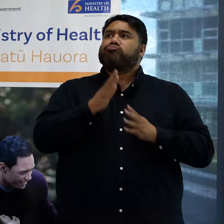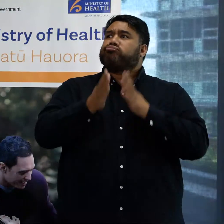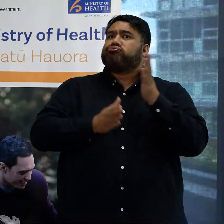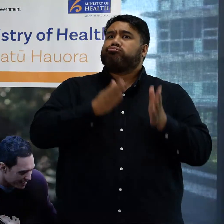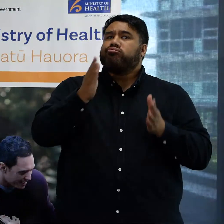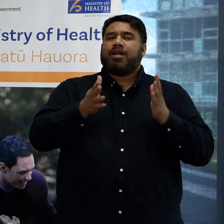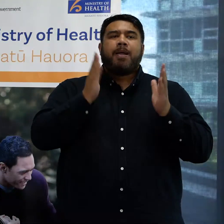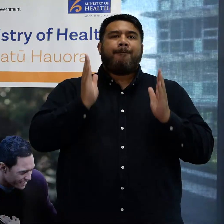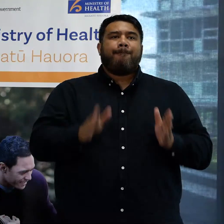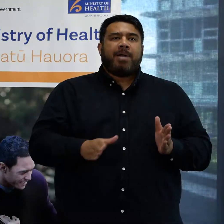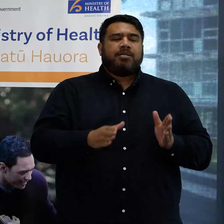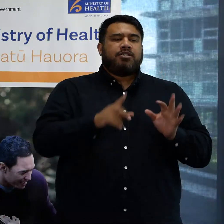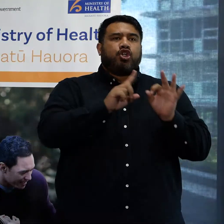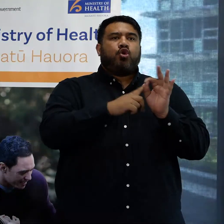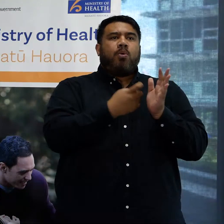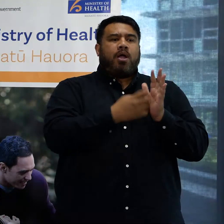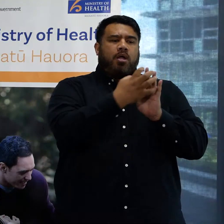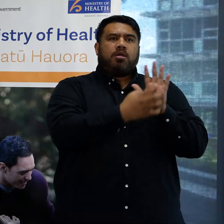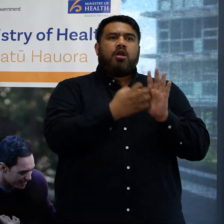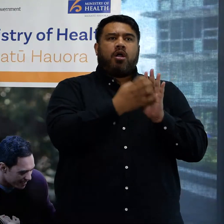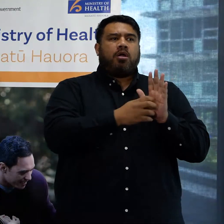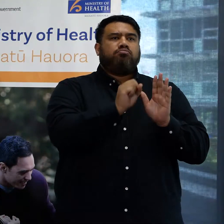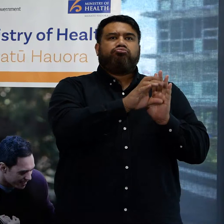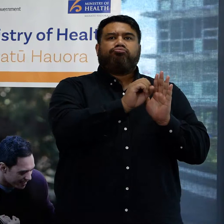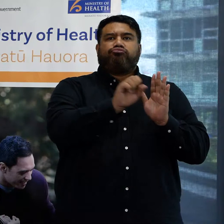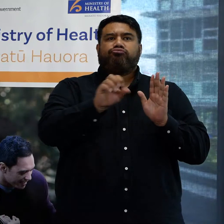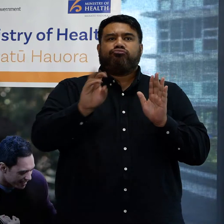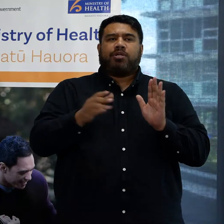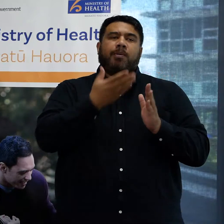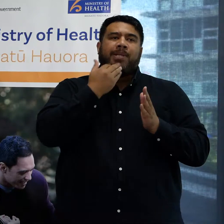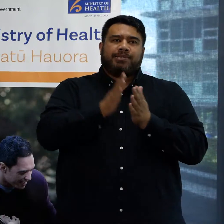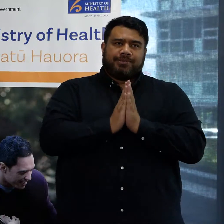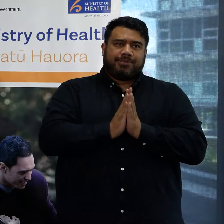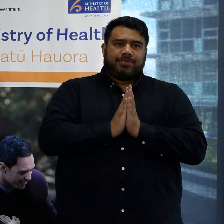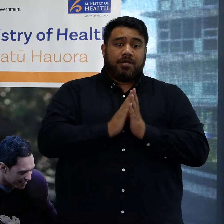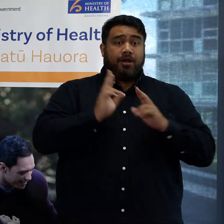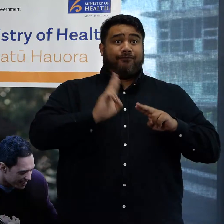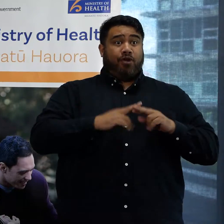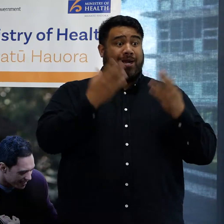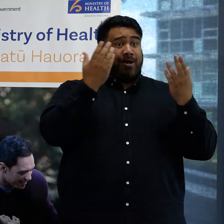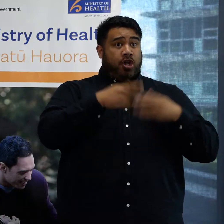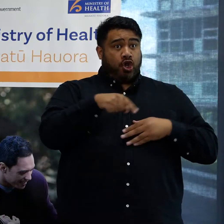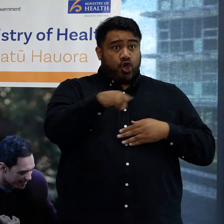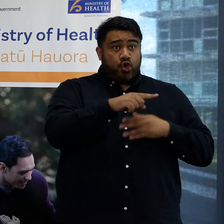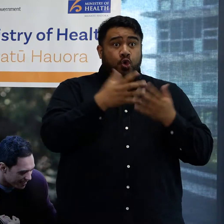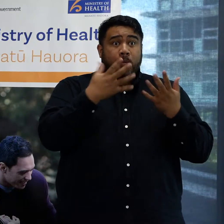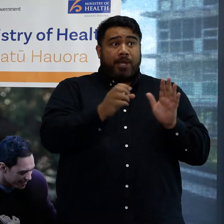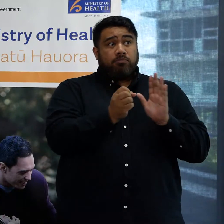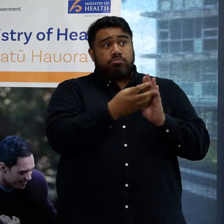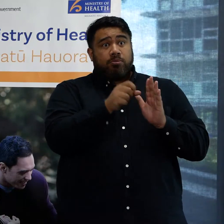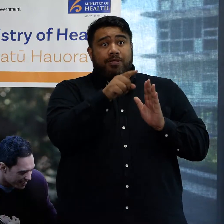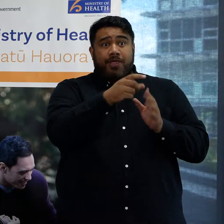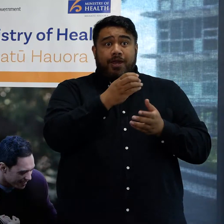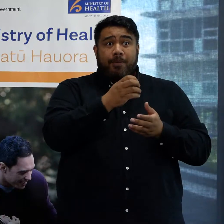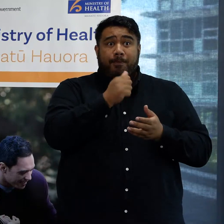and anyone who scanned in with the NZ COVID Tracer app on Friday night will have received that push